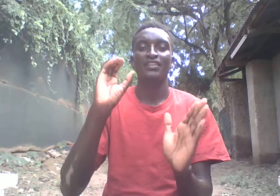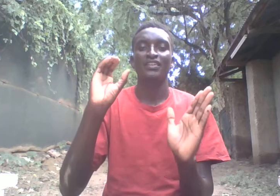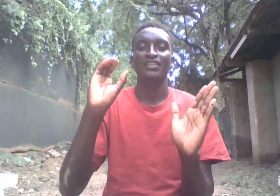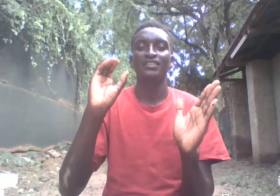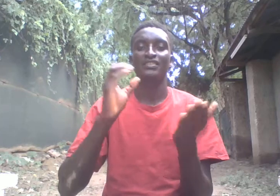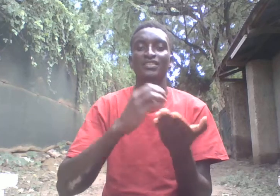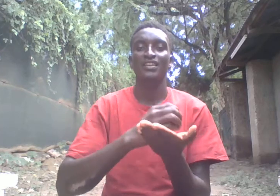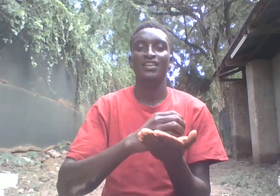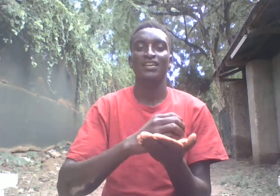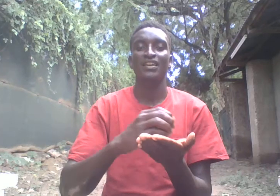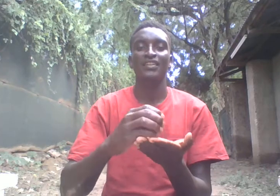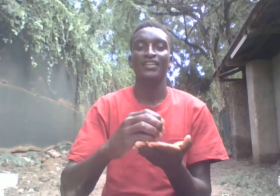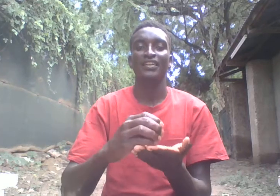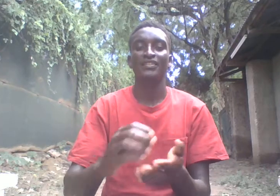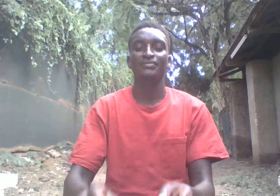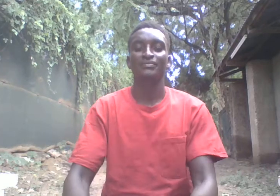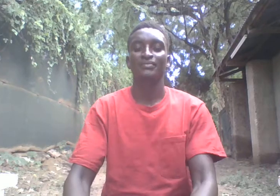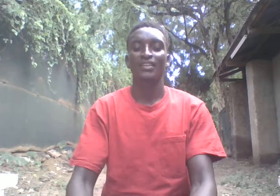like this, career.